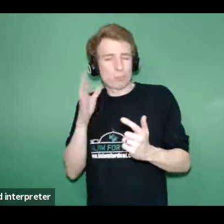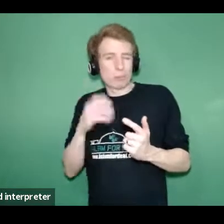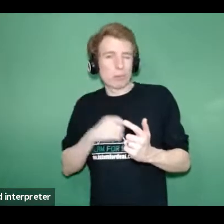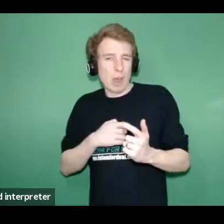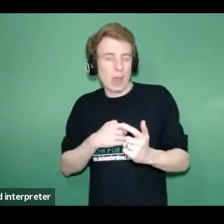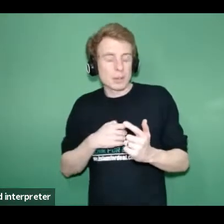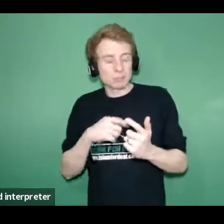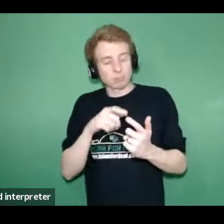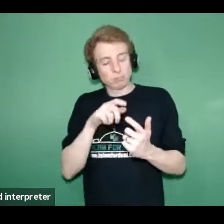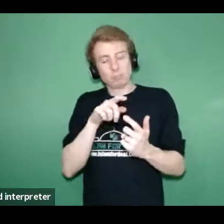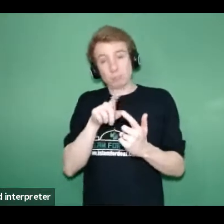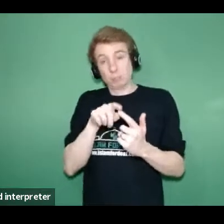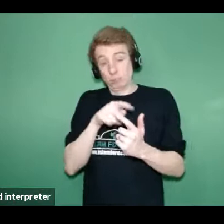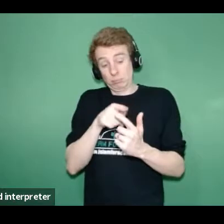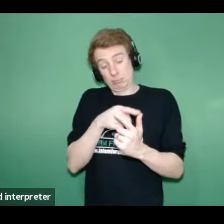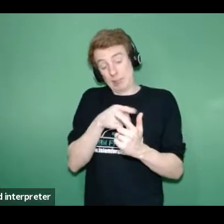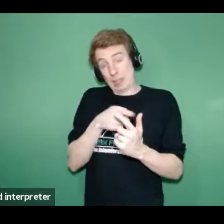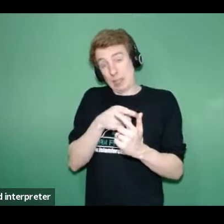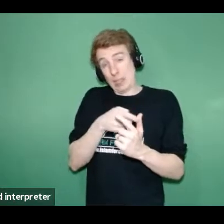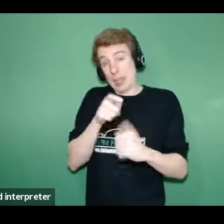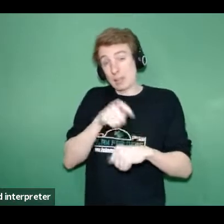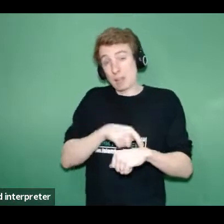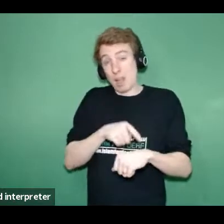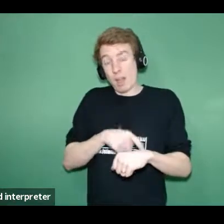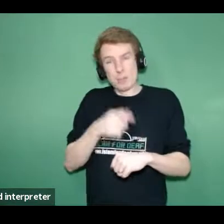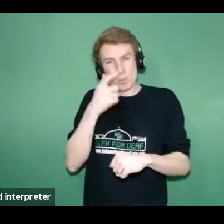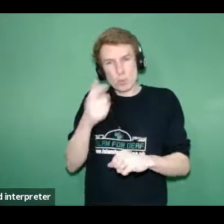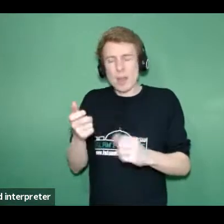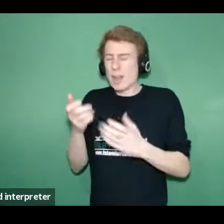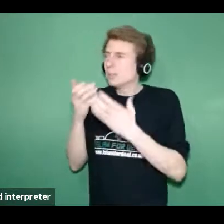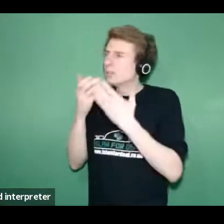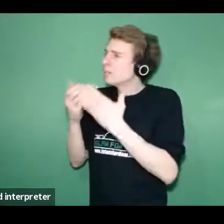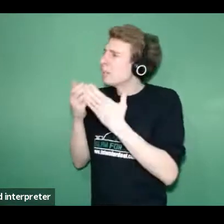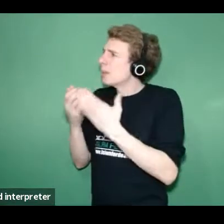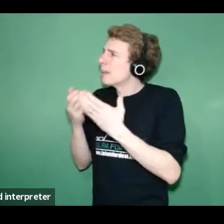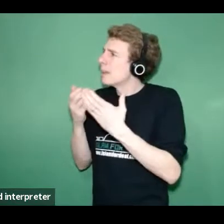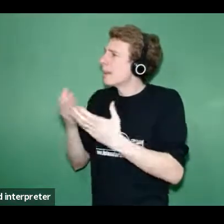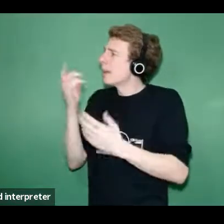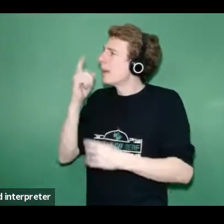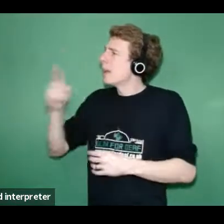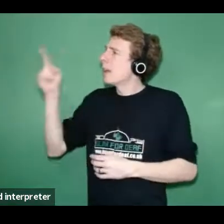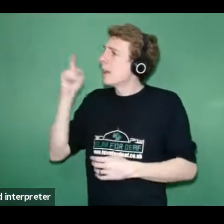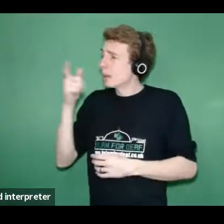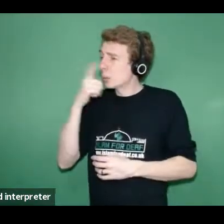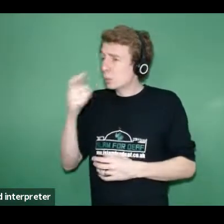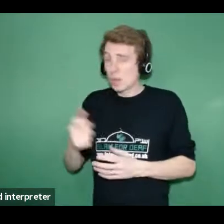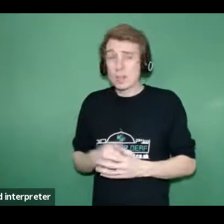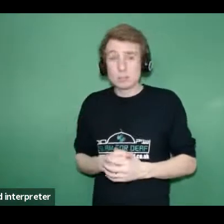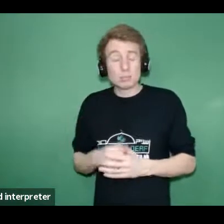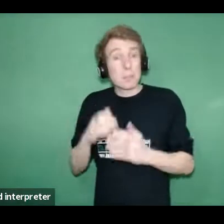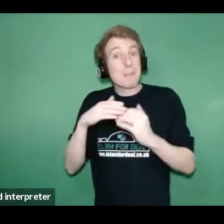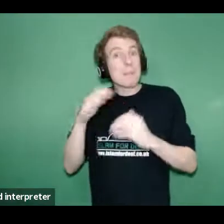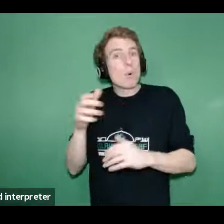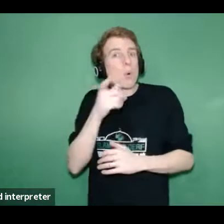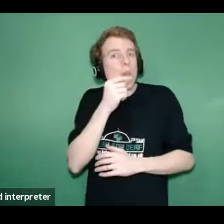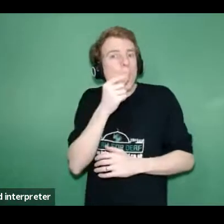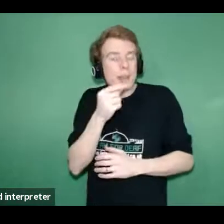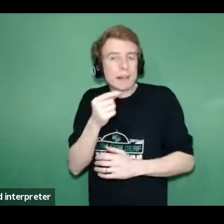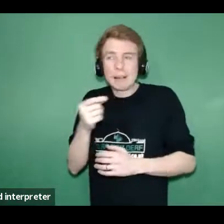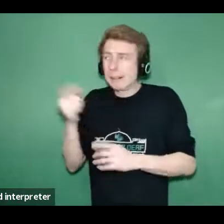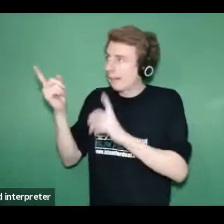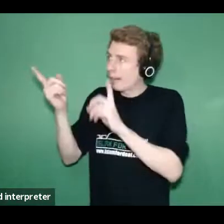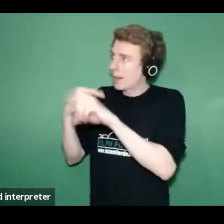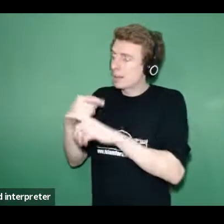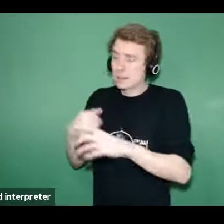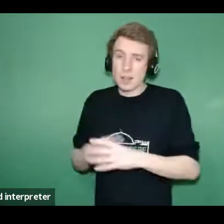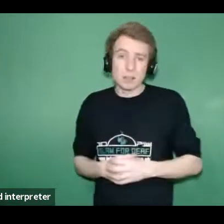the individual can supplicate to Allah, and the supplication is more likely to be answered. When they're in